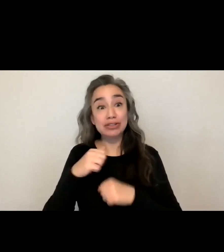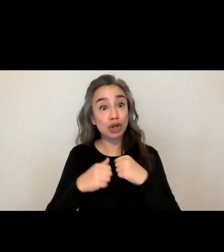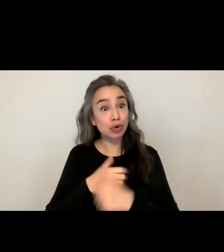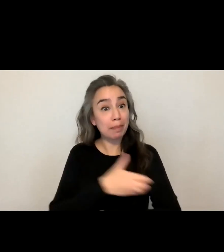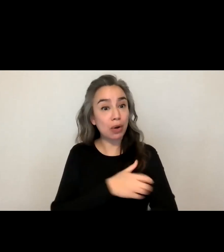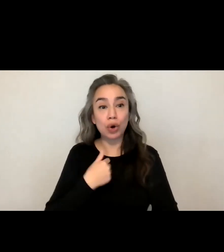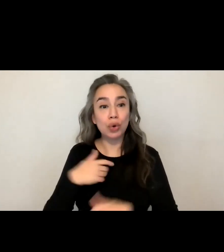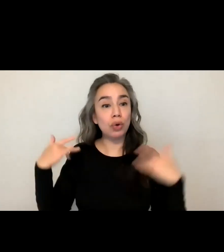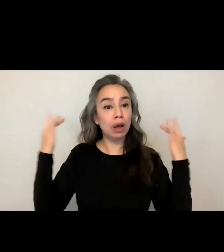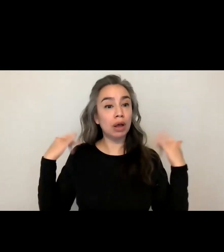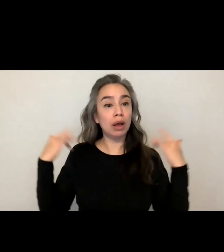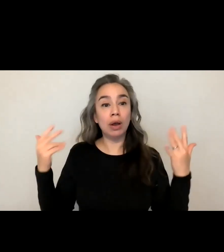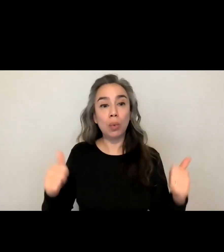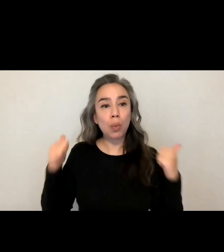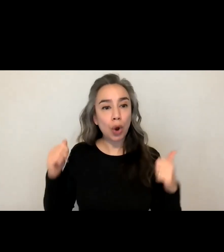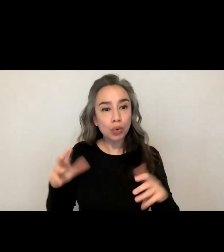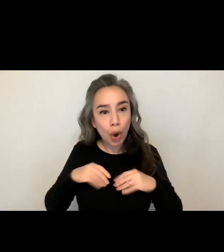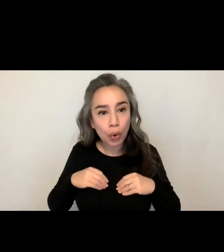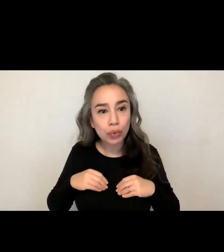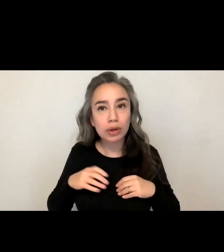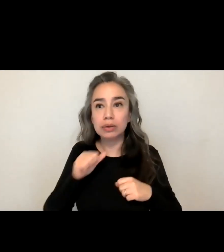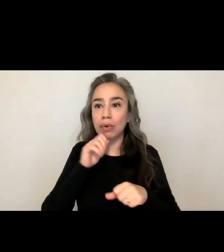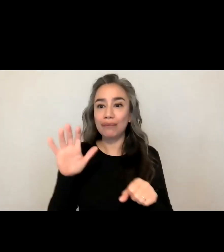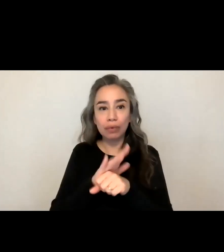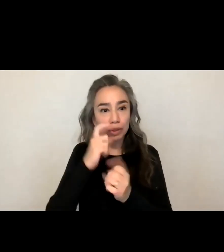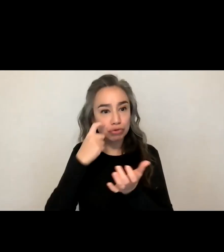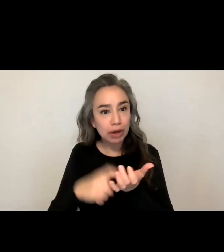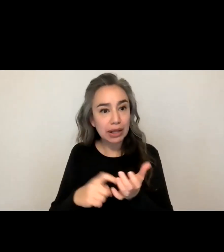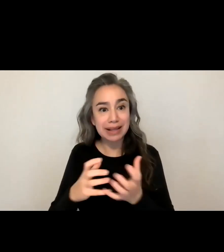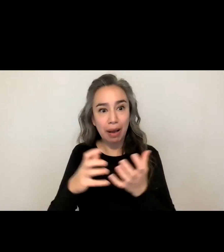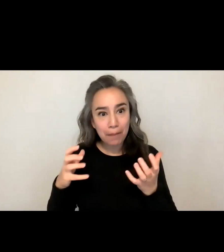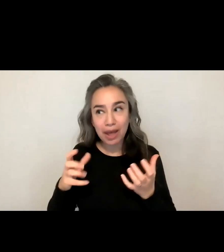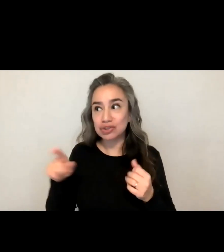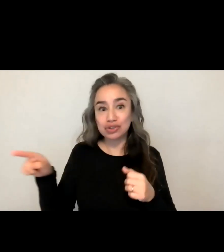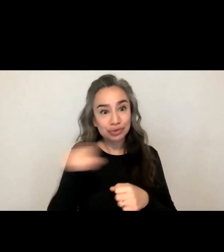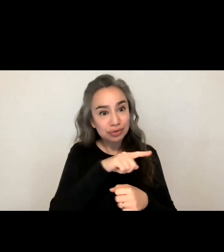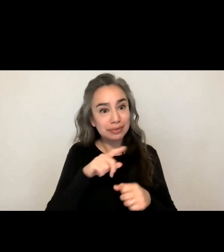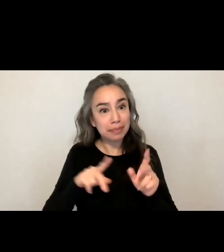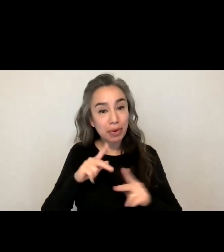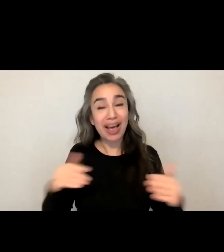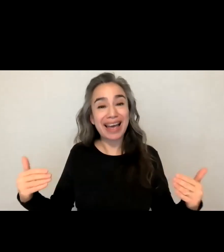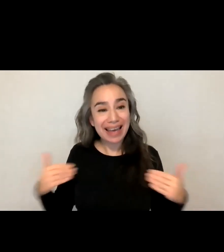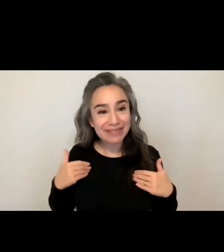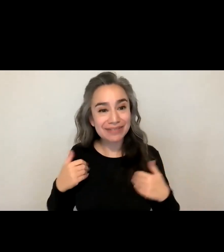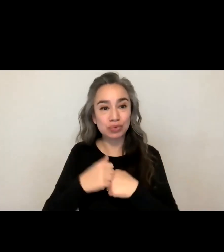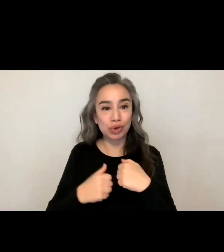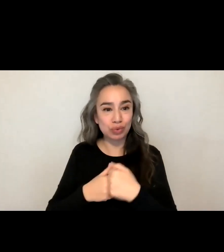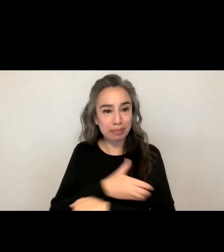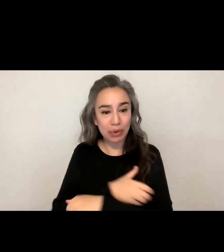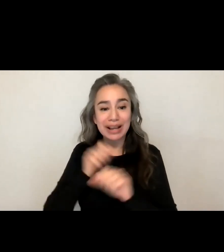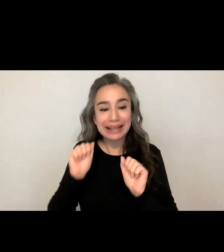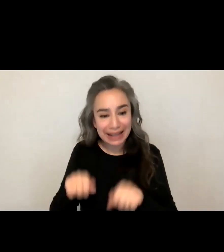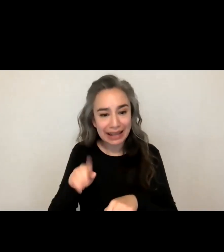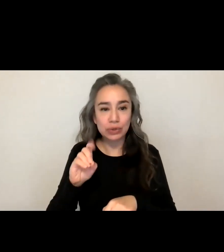and don't fully recognize the extent to which they do have structural power and can do things, including